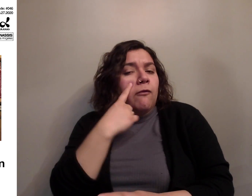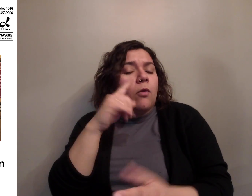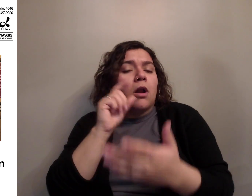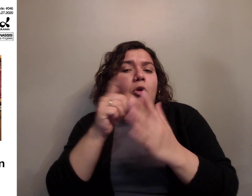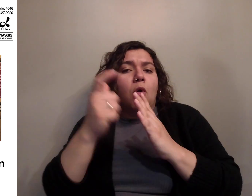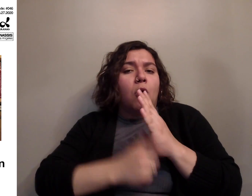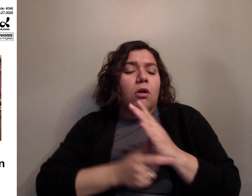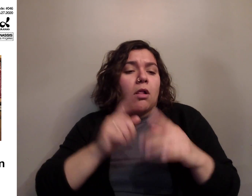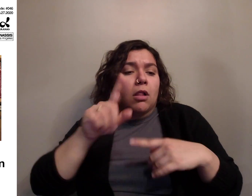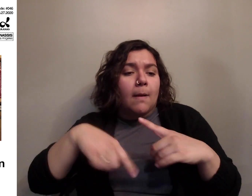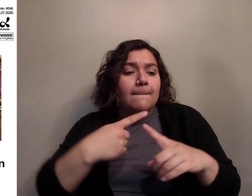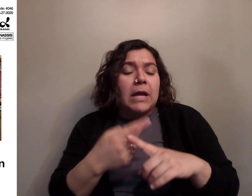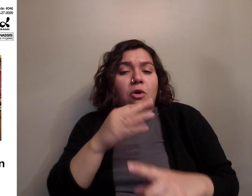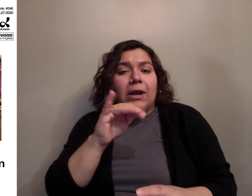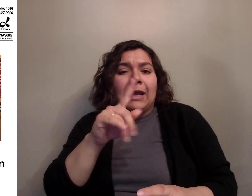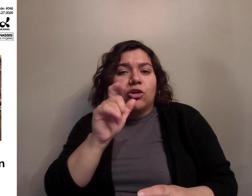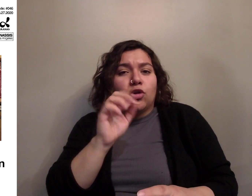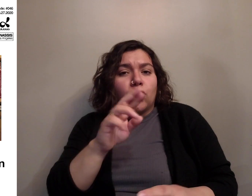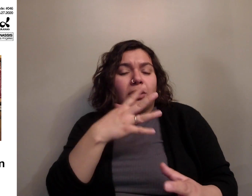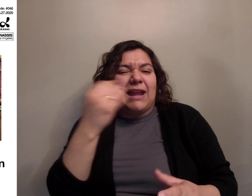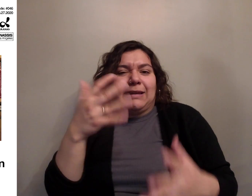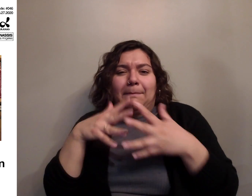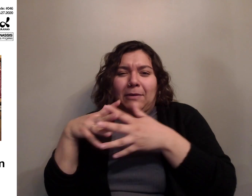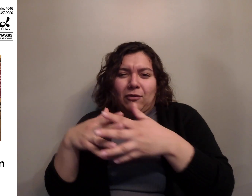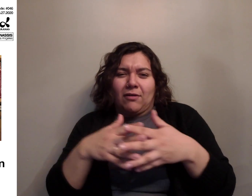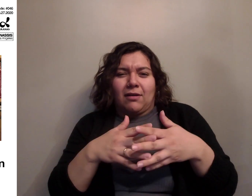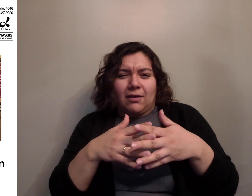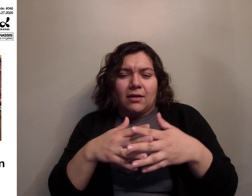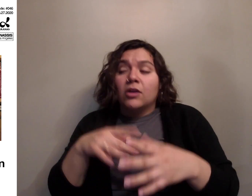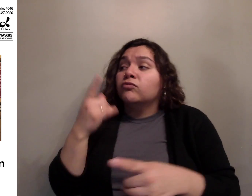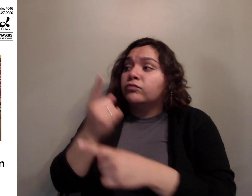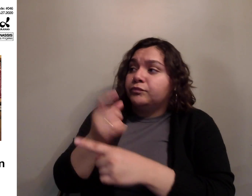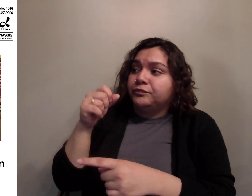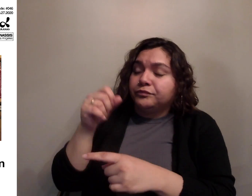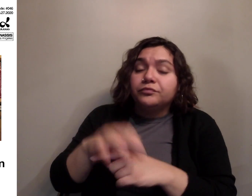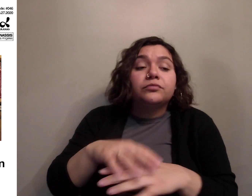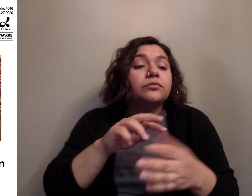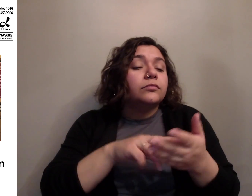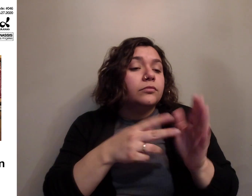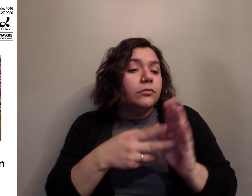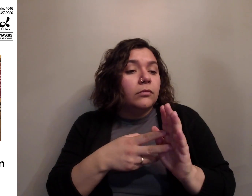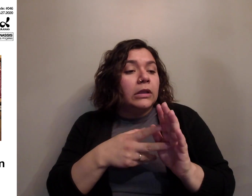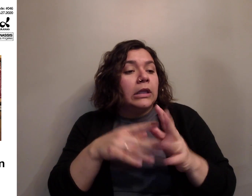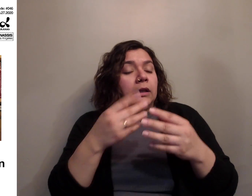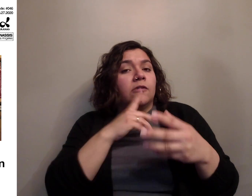incredibly powerfully in an article about Hitler and America. I mean,